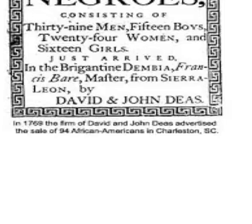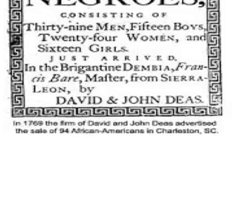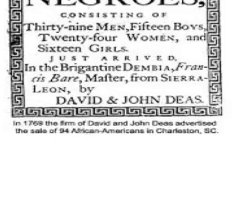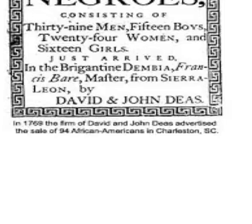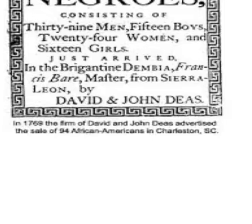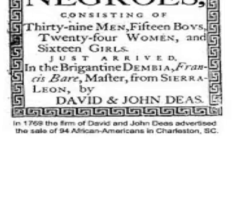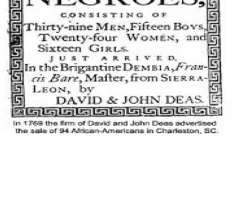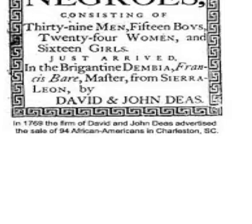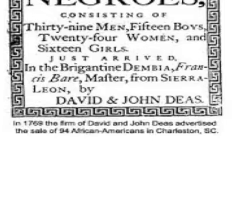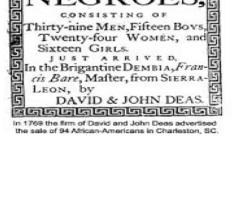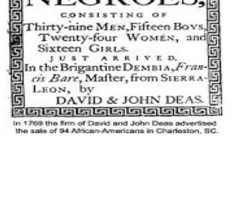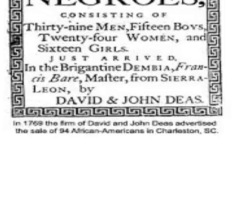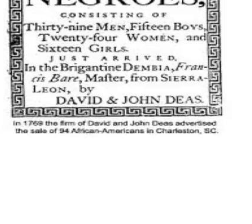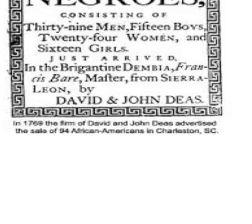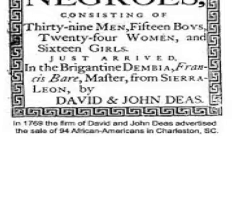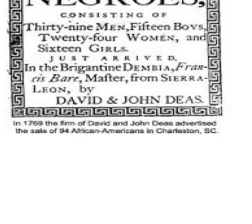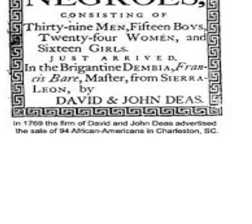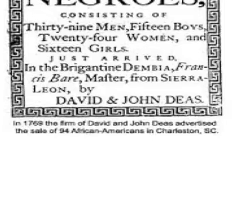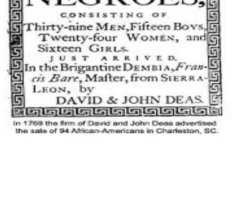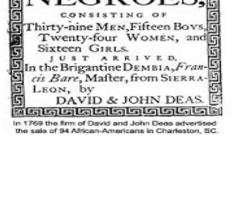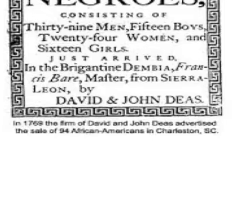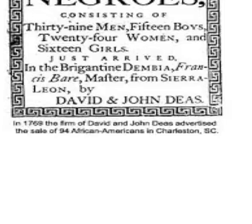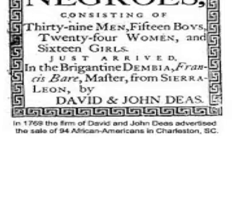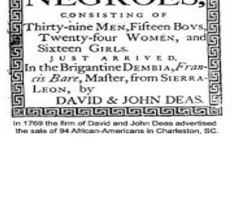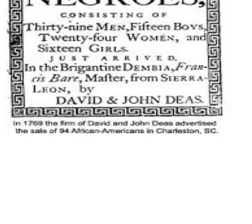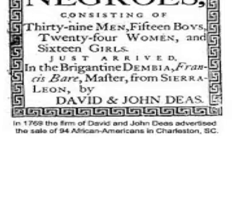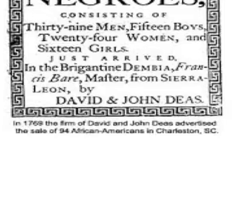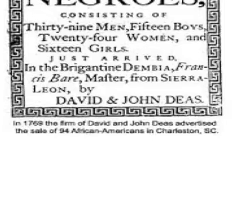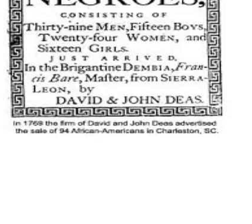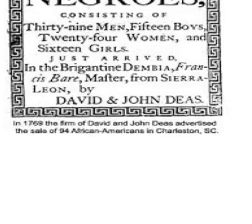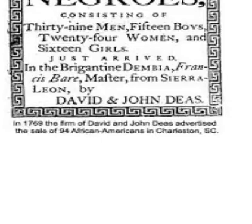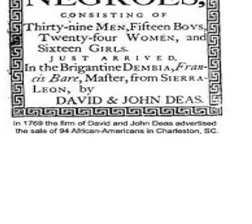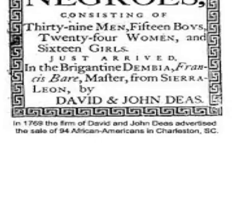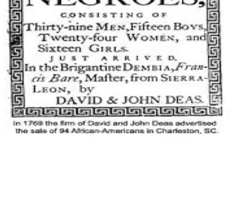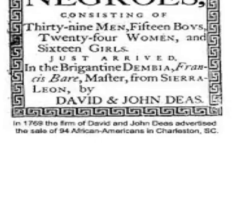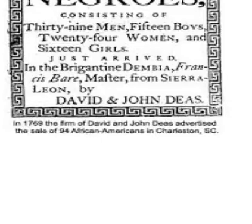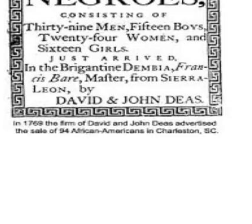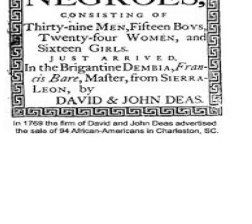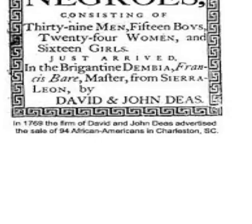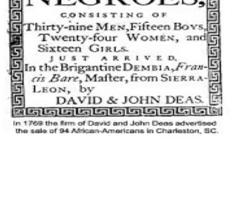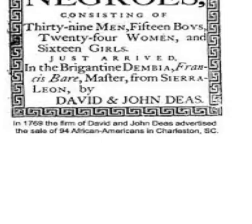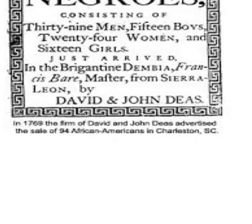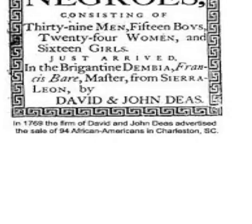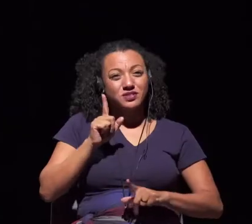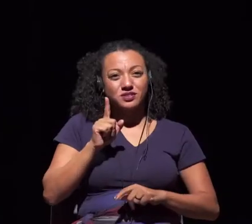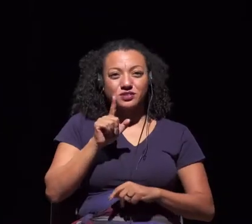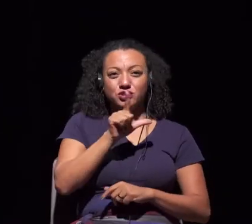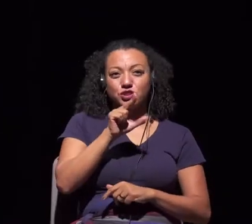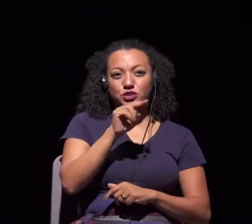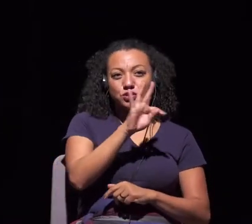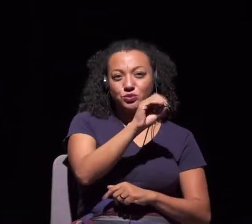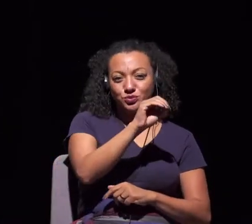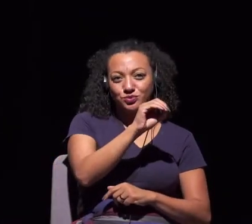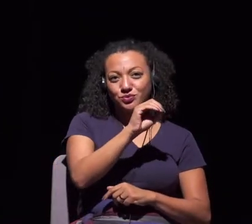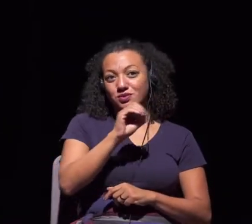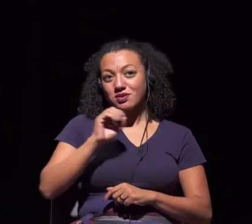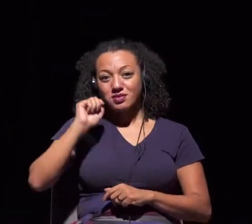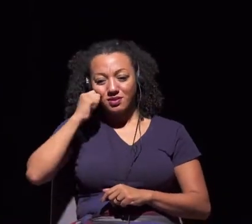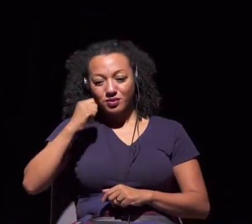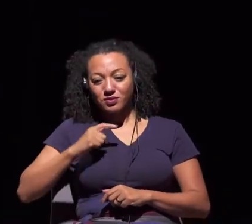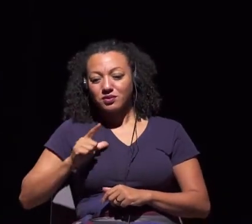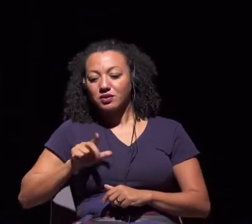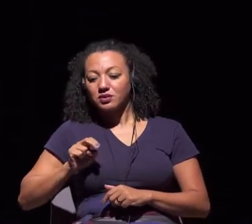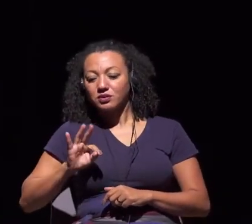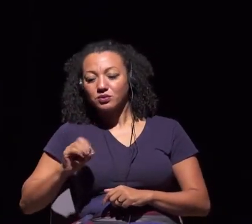sort of differences of types of grief, but the element of grief is one that sort of permeates the sort of